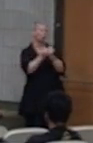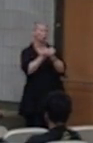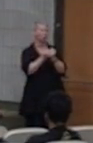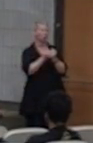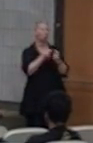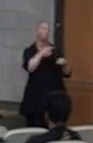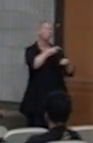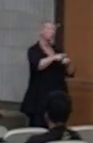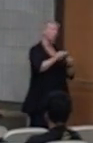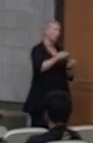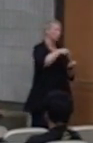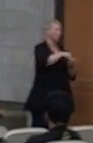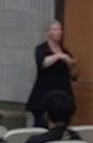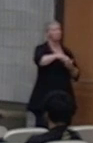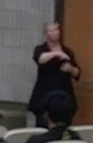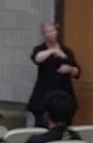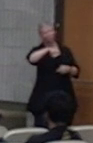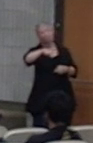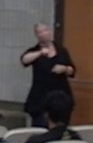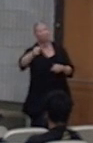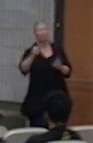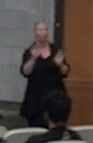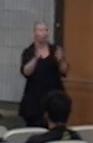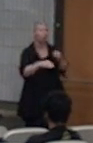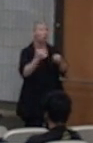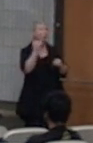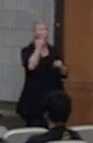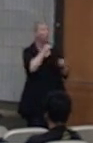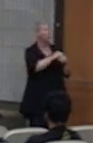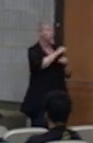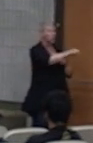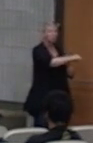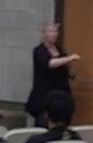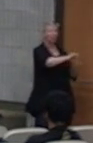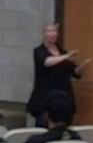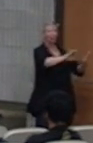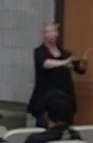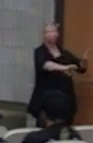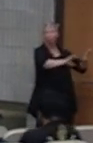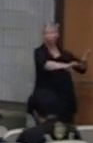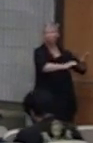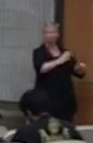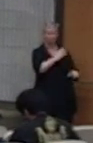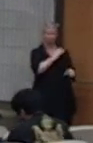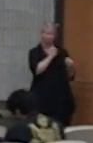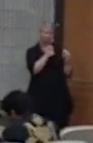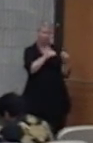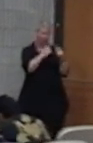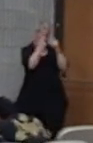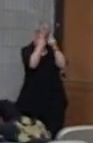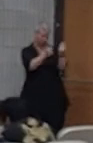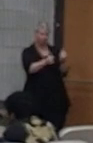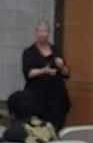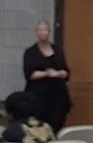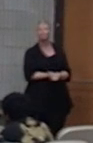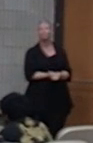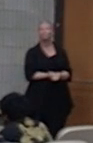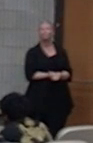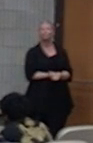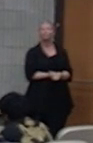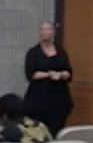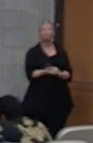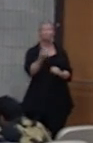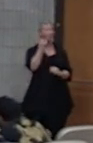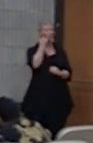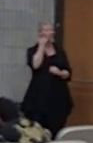way to the next place or whatever. If you want to hang around after a session to discuss with the session presenters or anything like that, it's totally okay. If you don't want